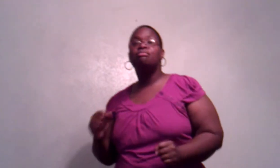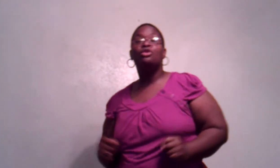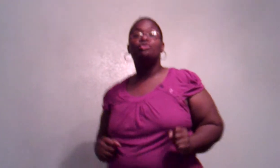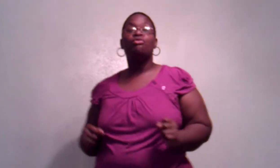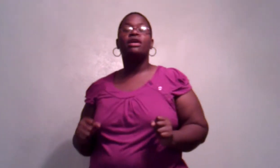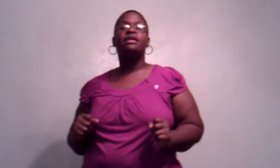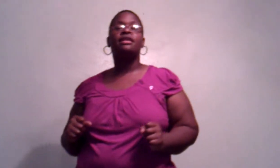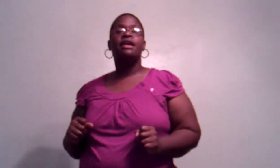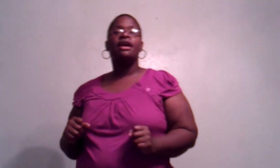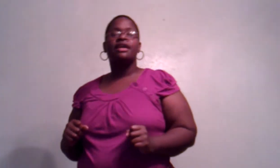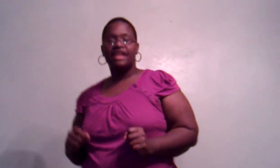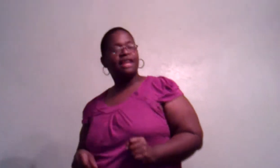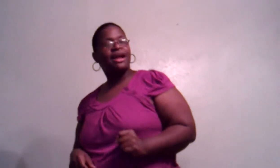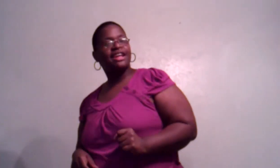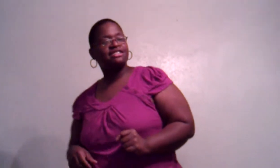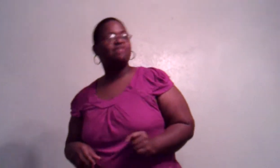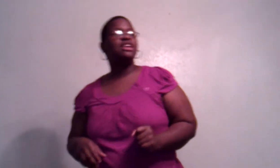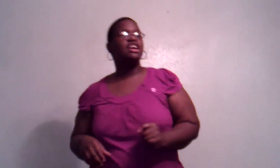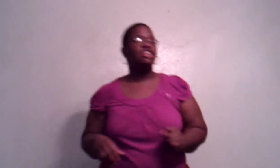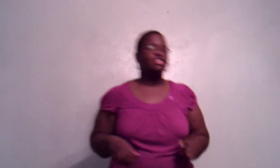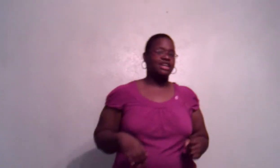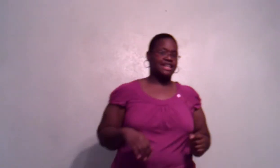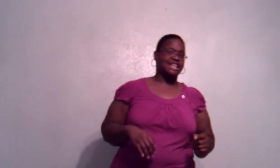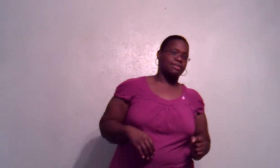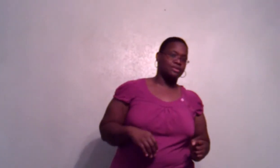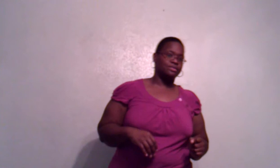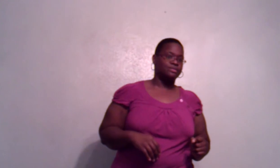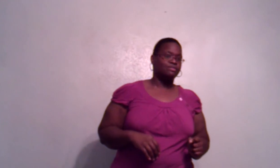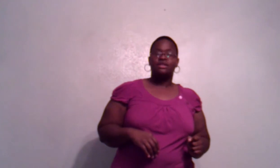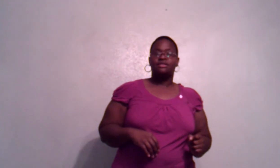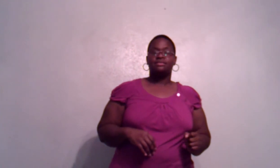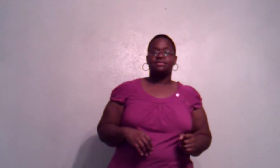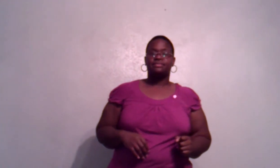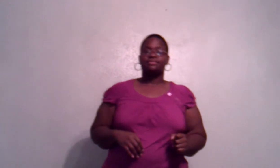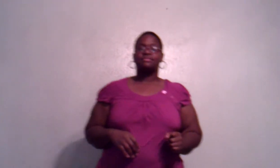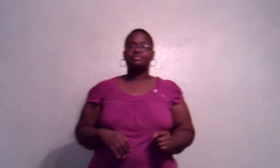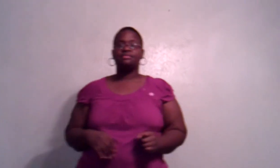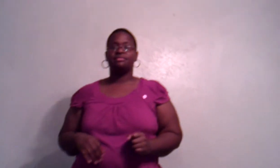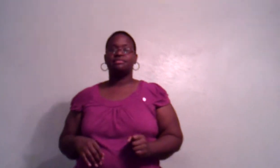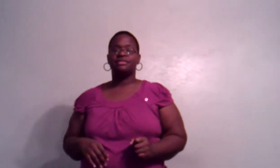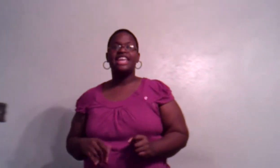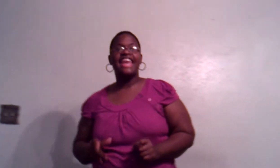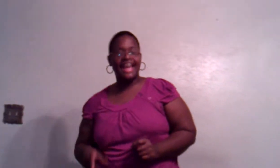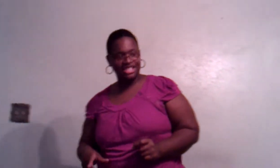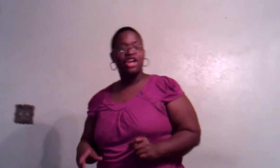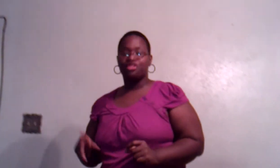move. Can anybody else give me another example? What about thermal energy? Yes,